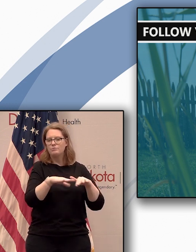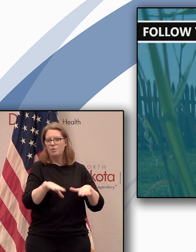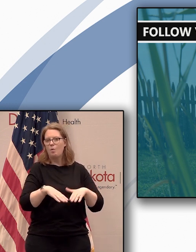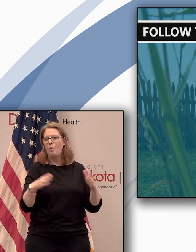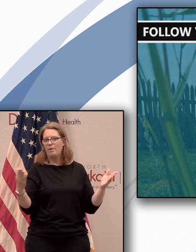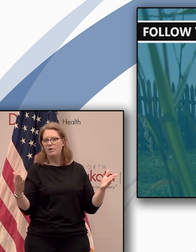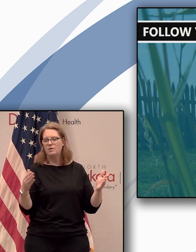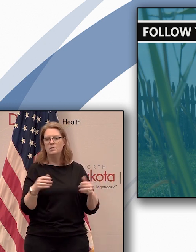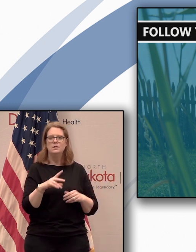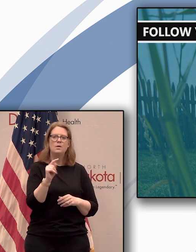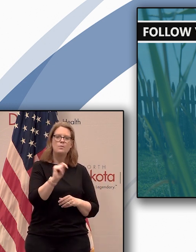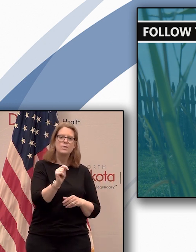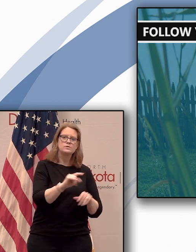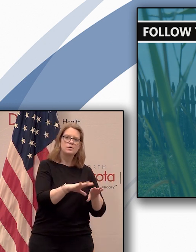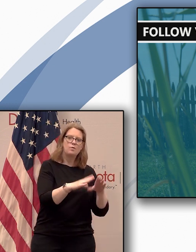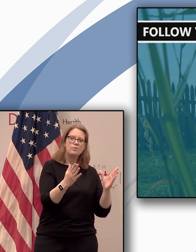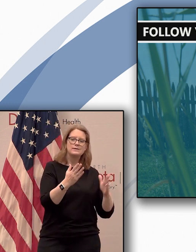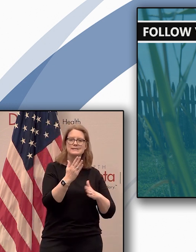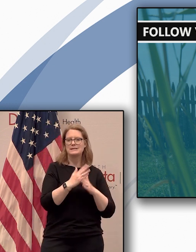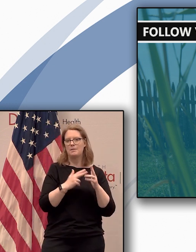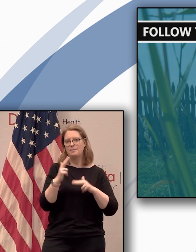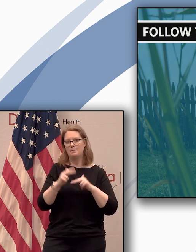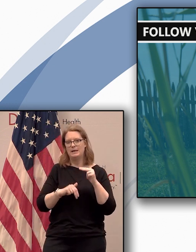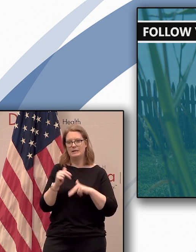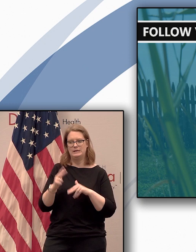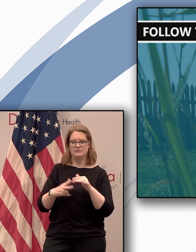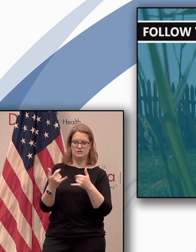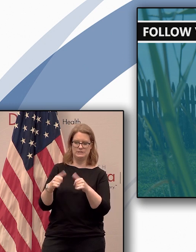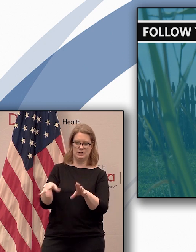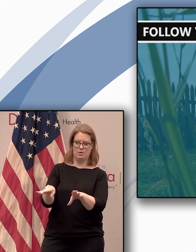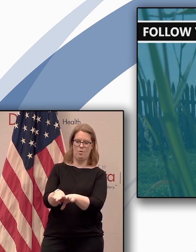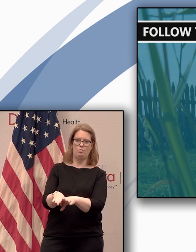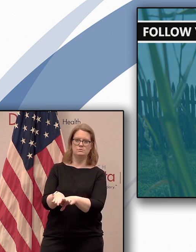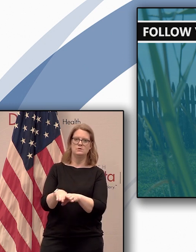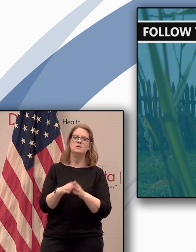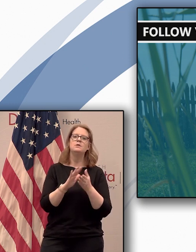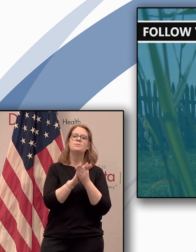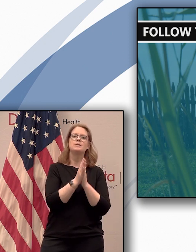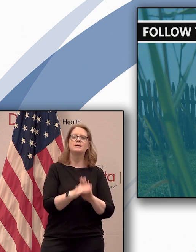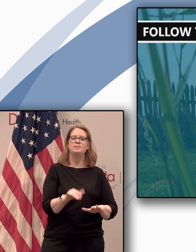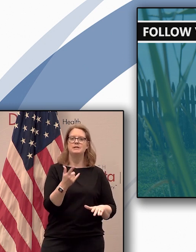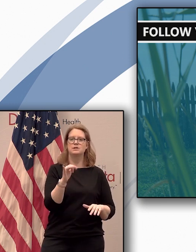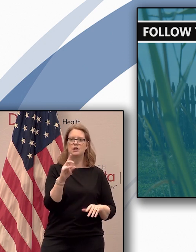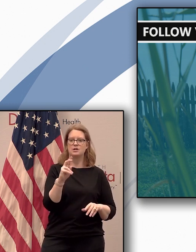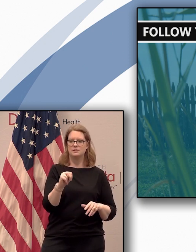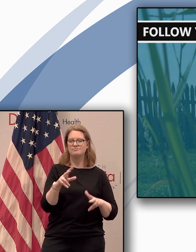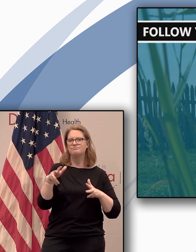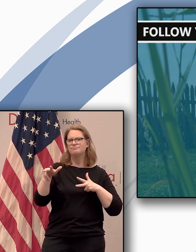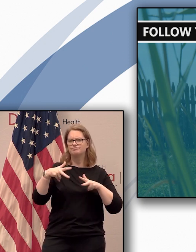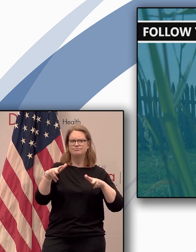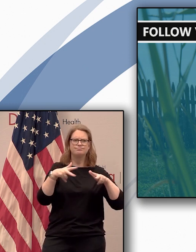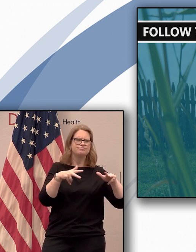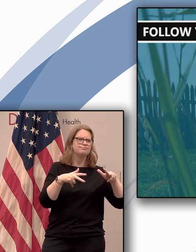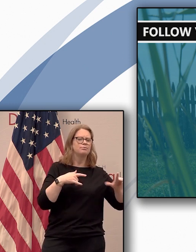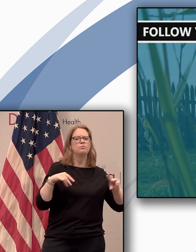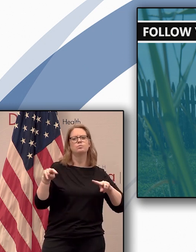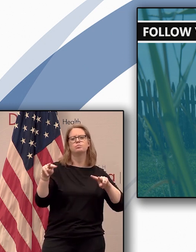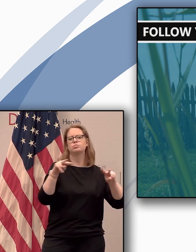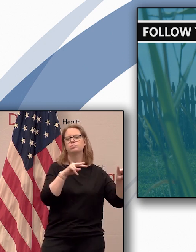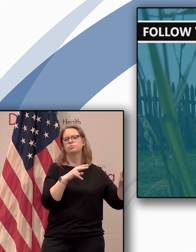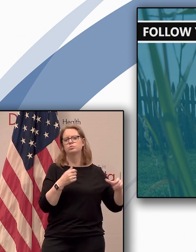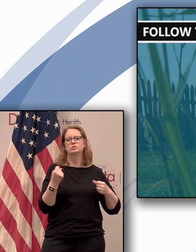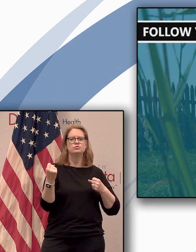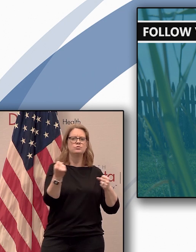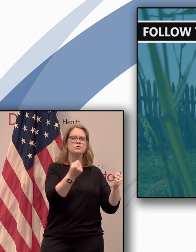open. Restroom facilities are open. Some buildings remain closed, but the Peace Garden is home to miles of hiking trails, scenic drives,